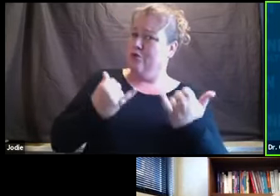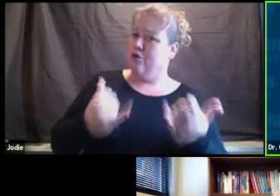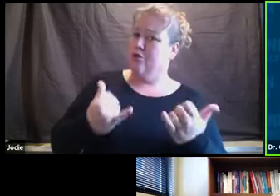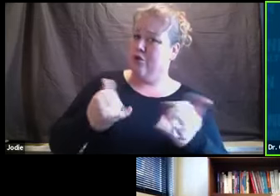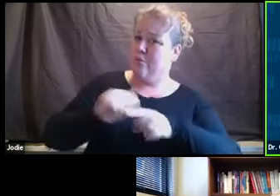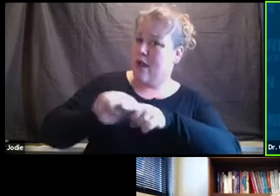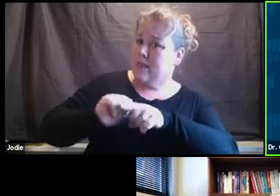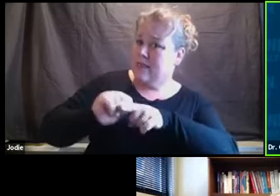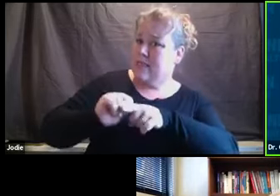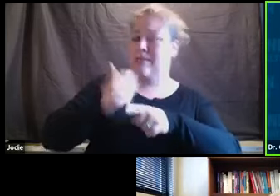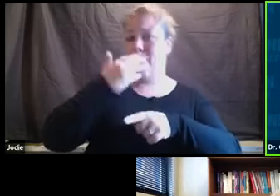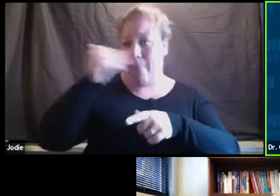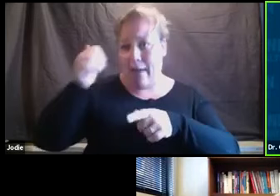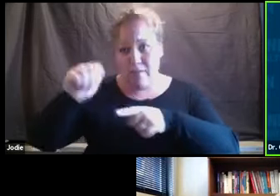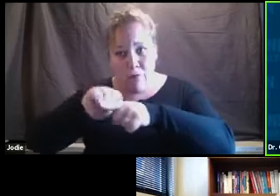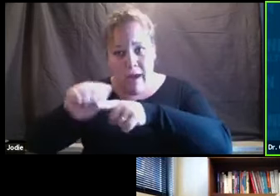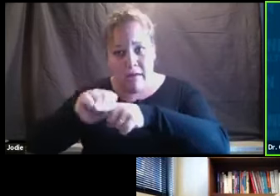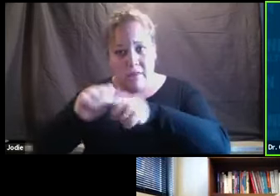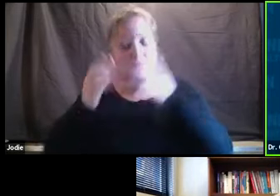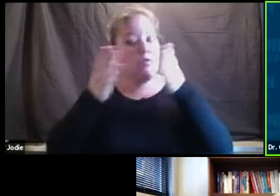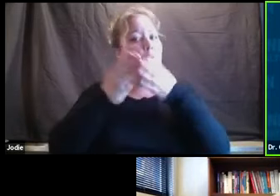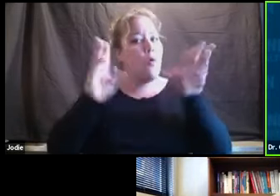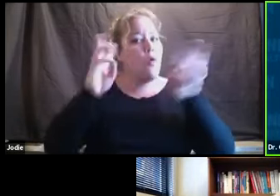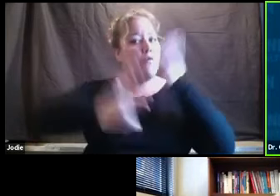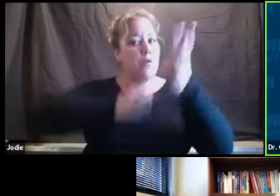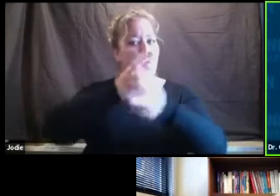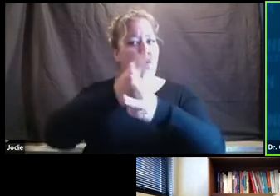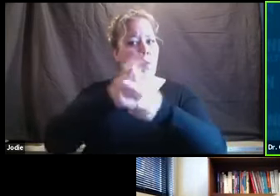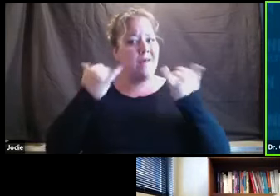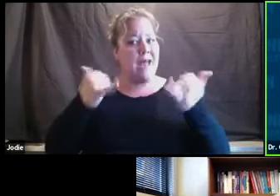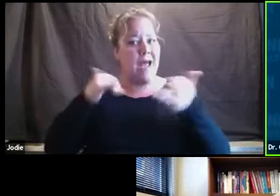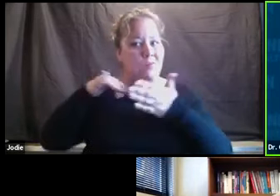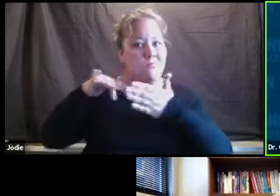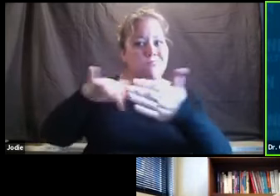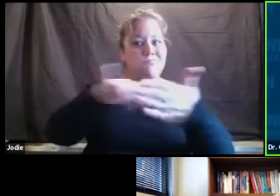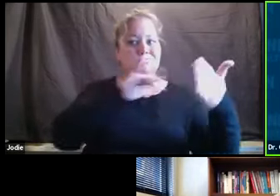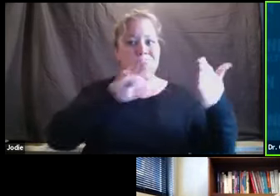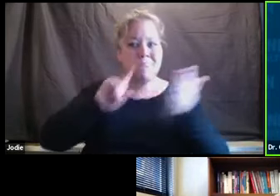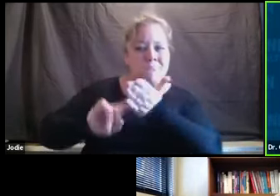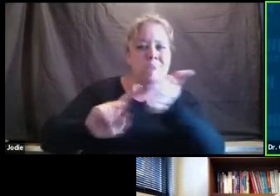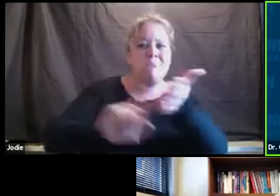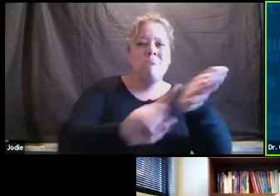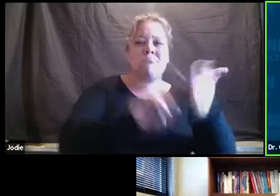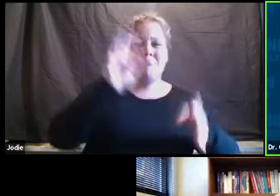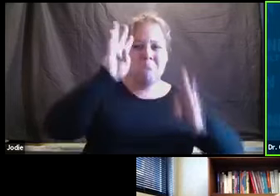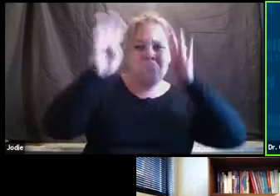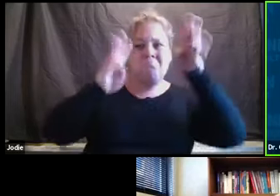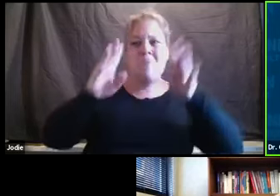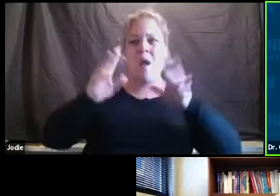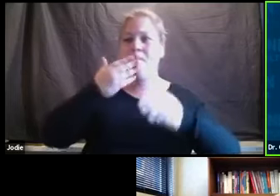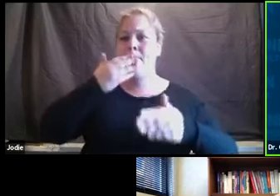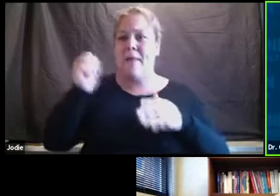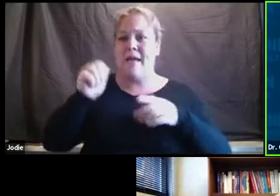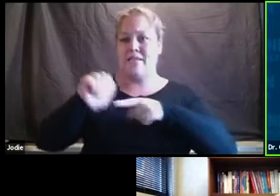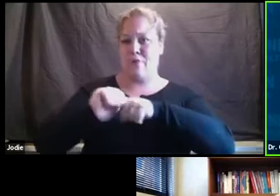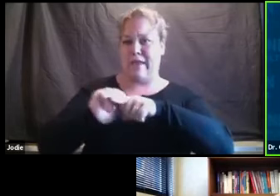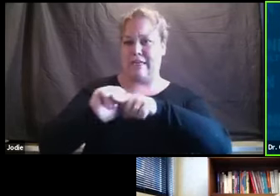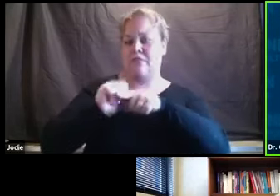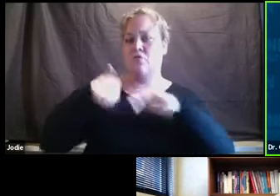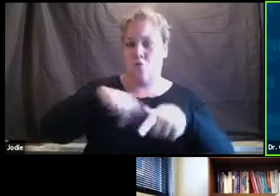been published across the nation and across the world. And I think I speak for everyone who is part of the long-term